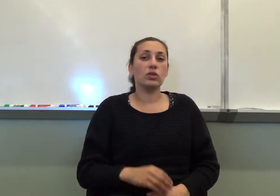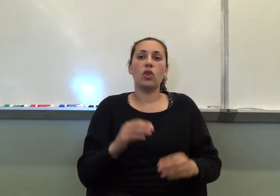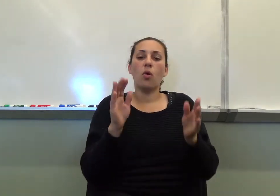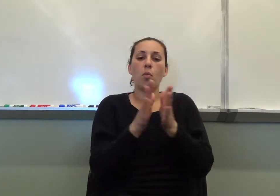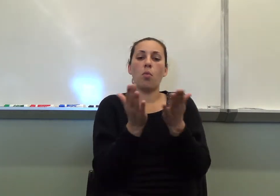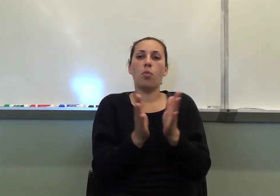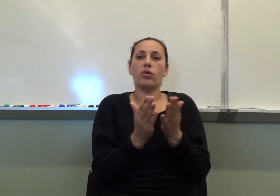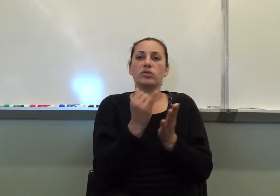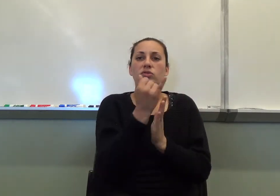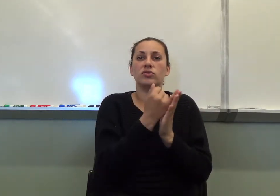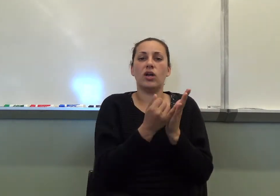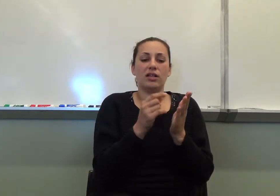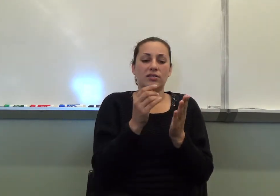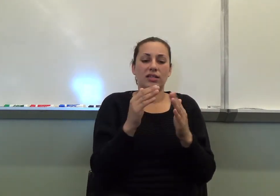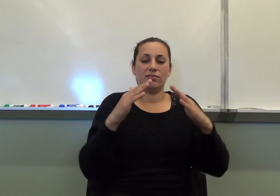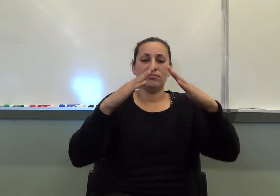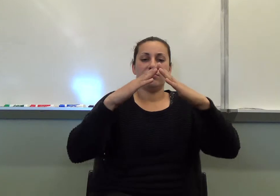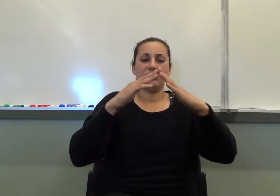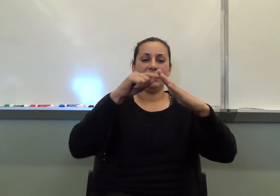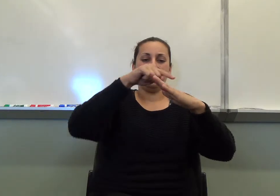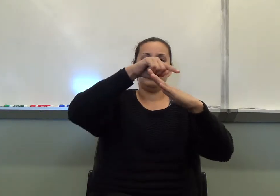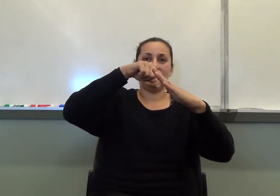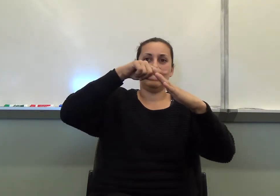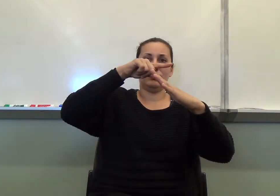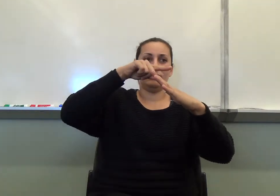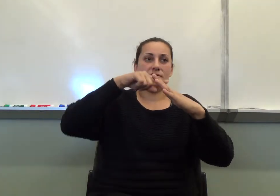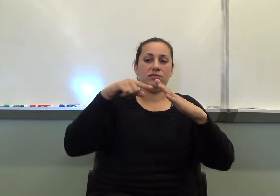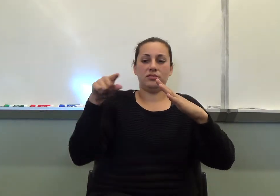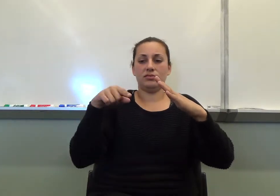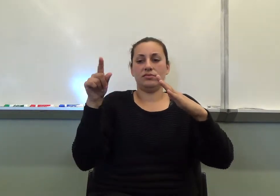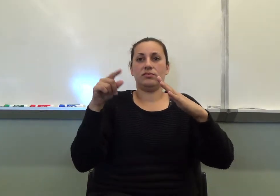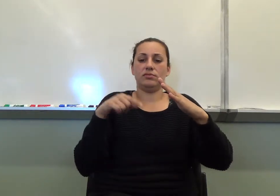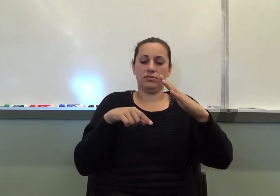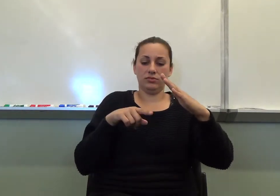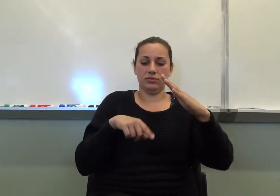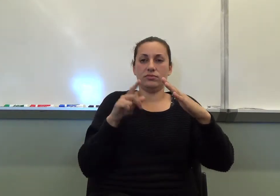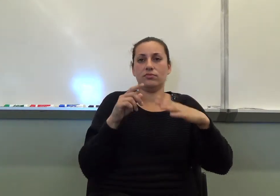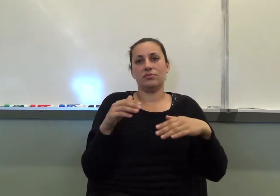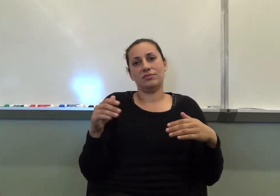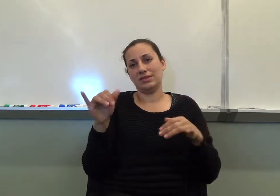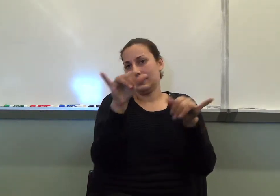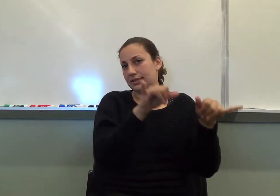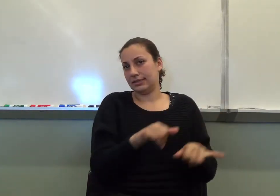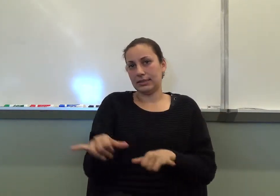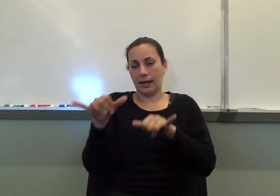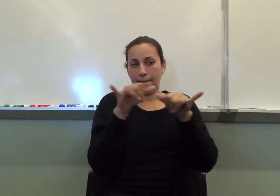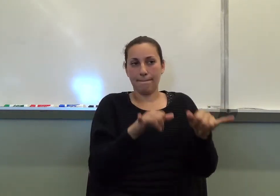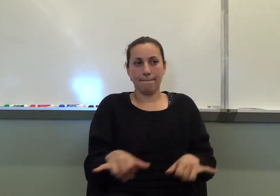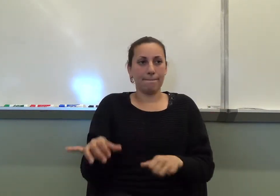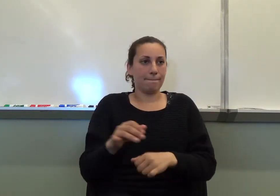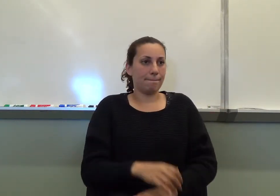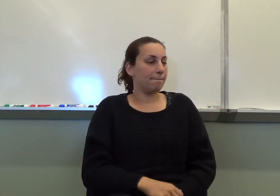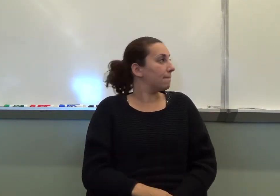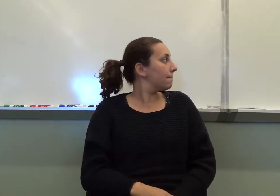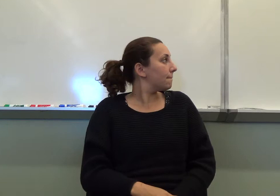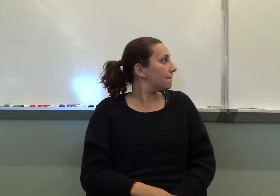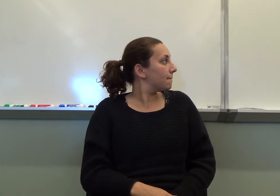like that, and sides of equal length are all marked with the same tick mark like that. So that's an